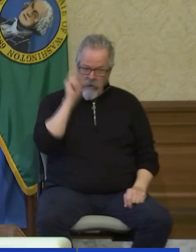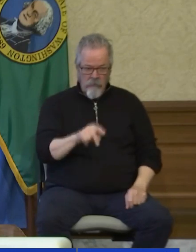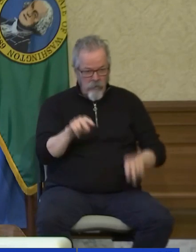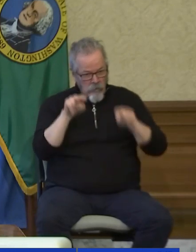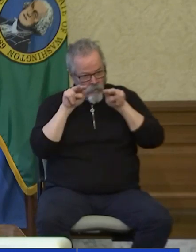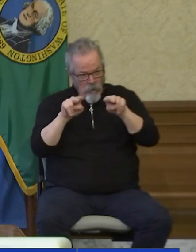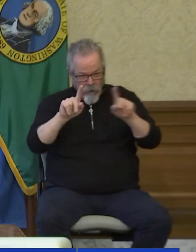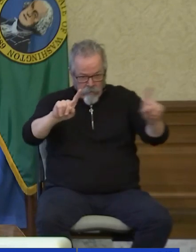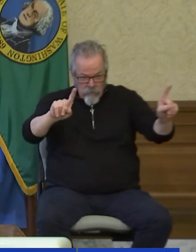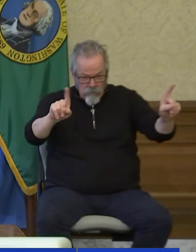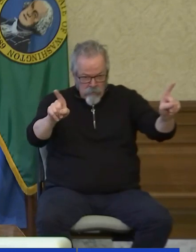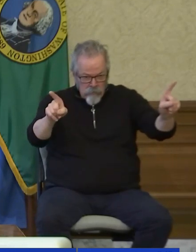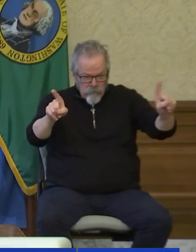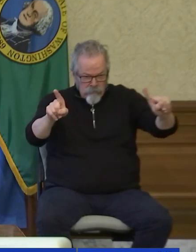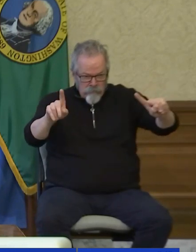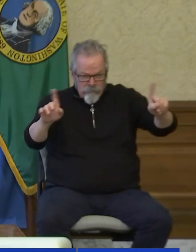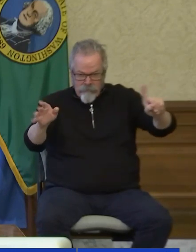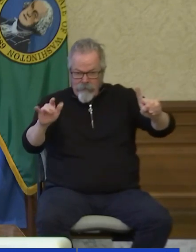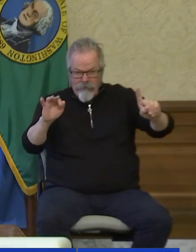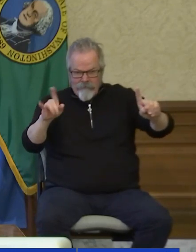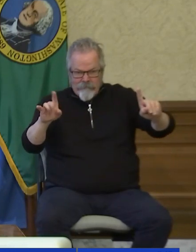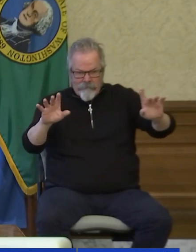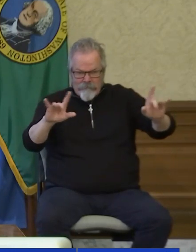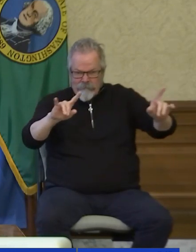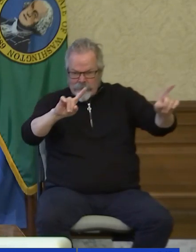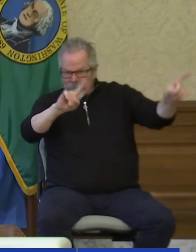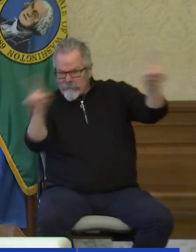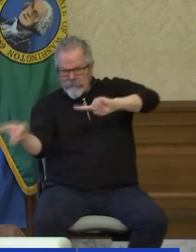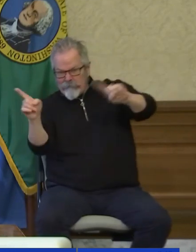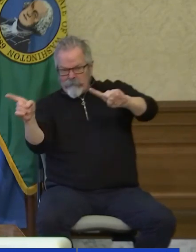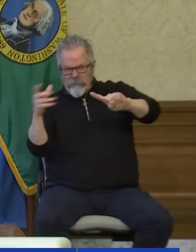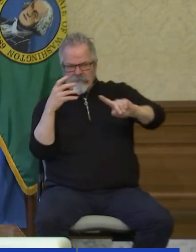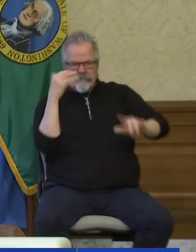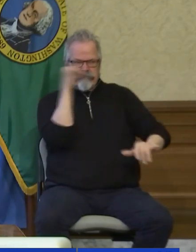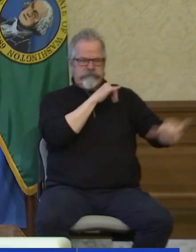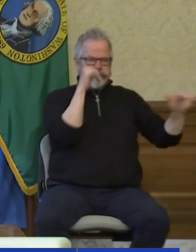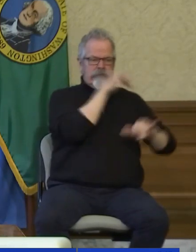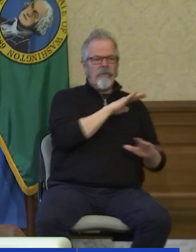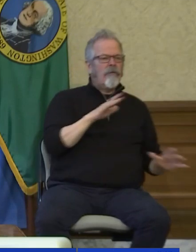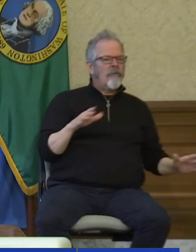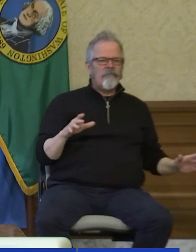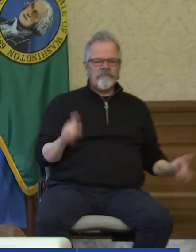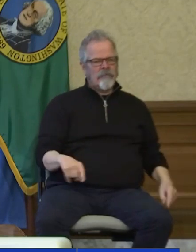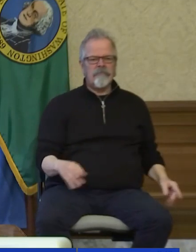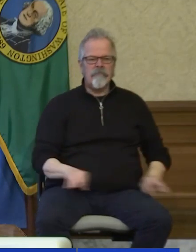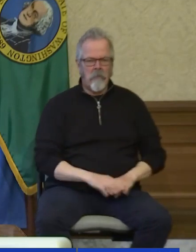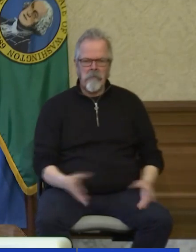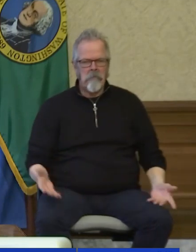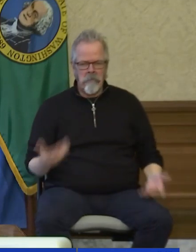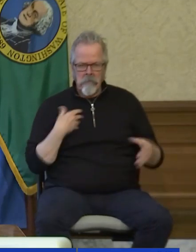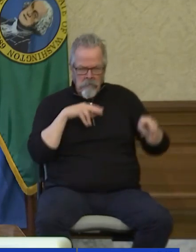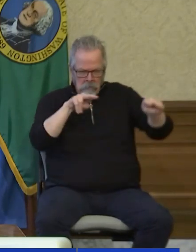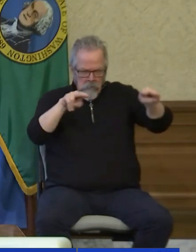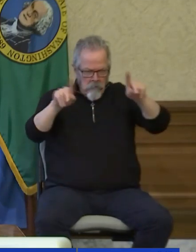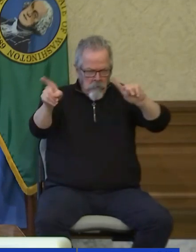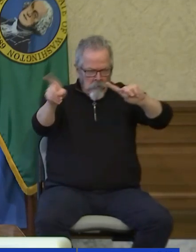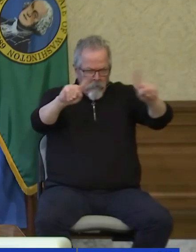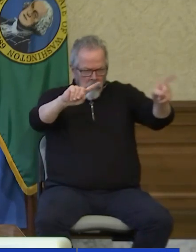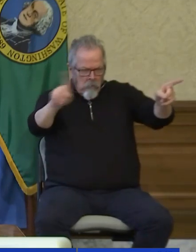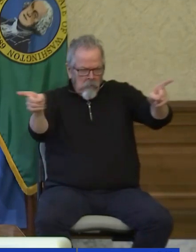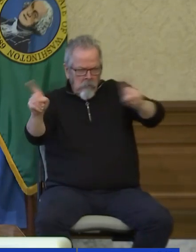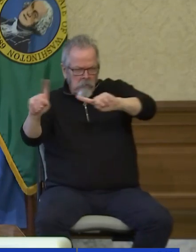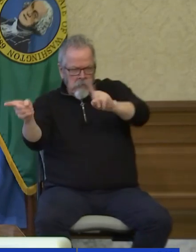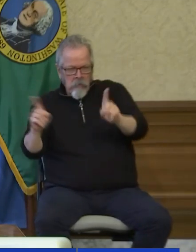what we're doing right now. We're adapting. We've found we've been able to open up construction. We were able to open